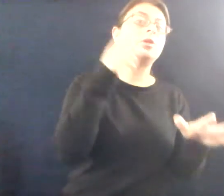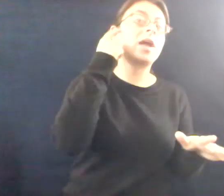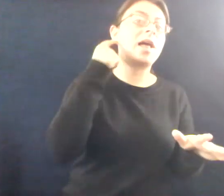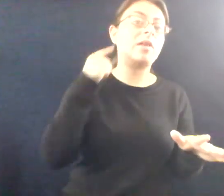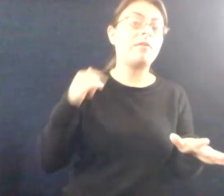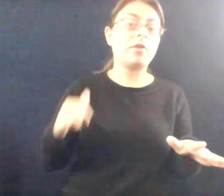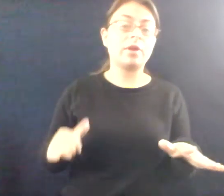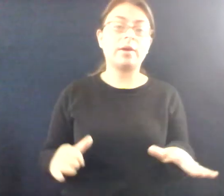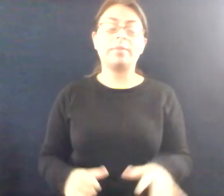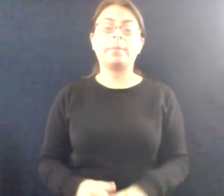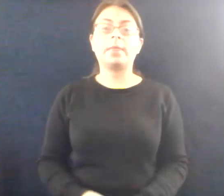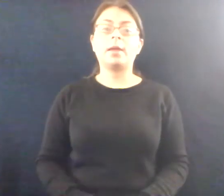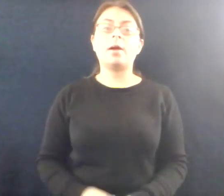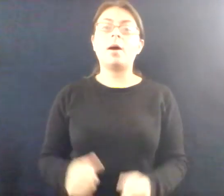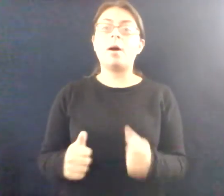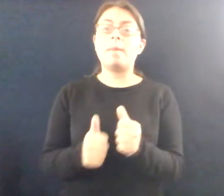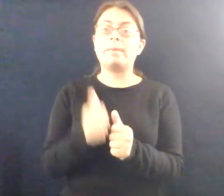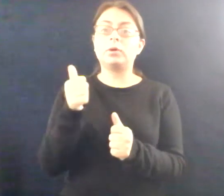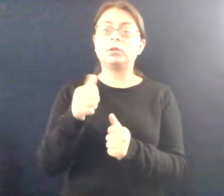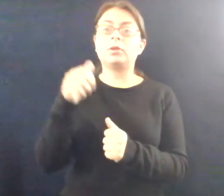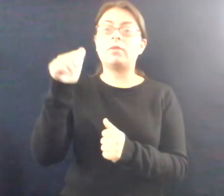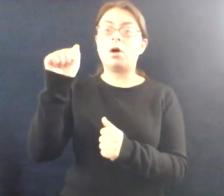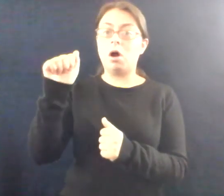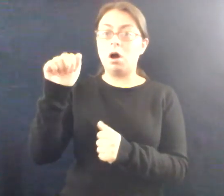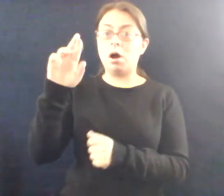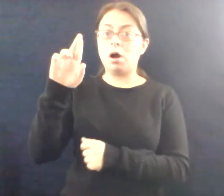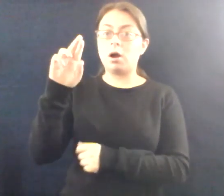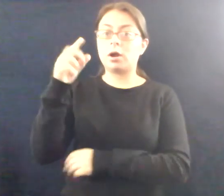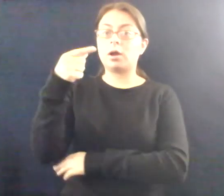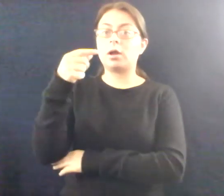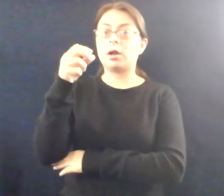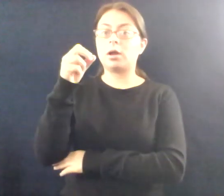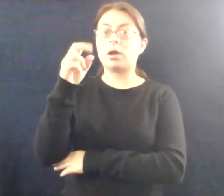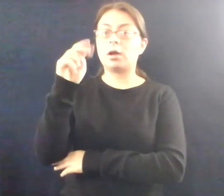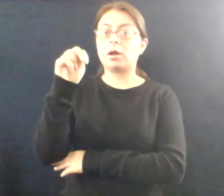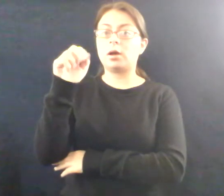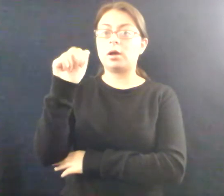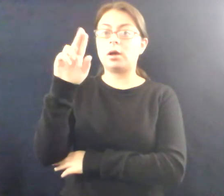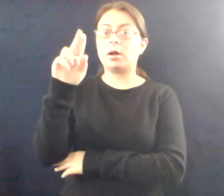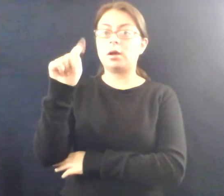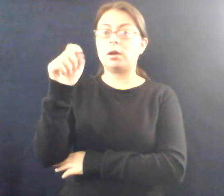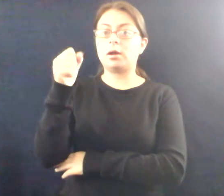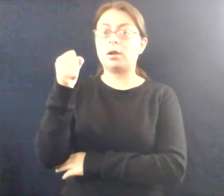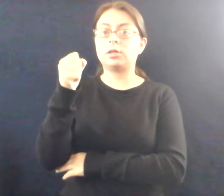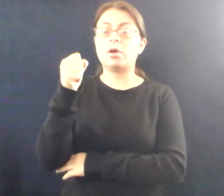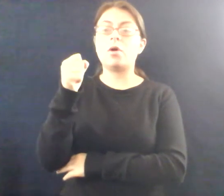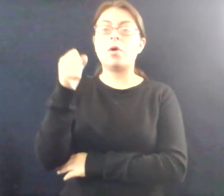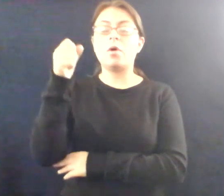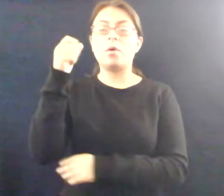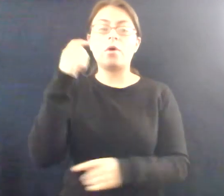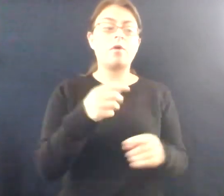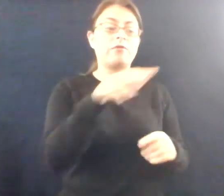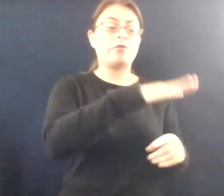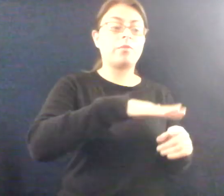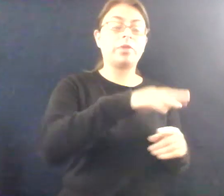Most of the Argonauts were from the United States, but others came from such places as